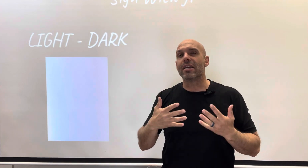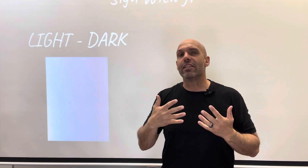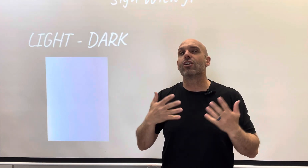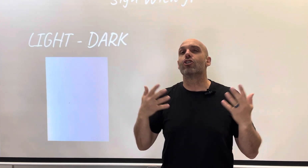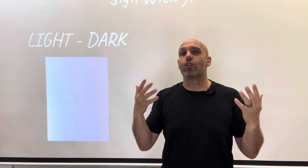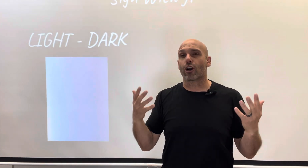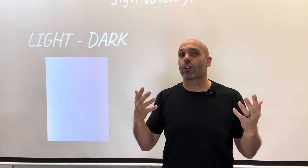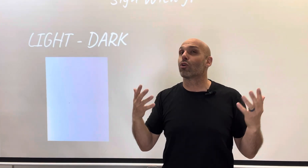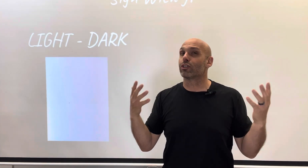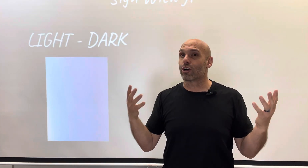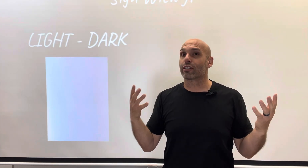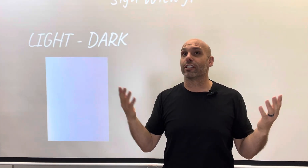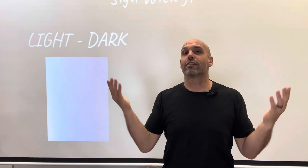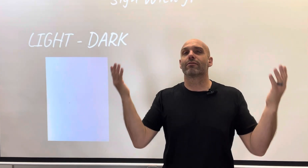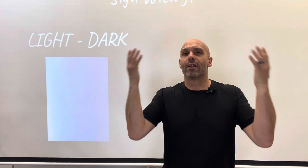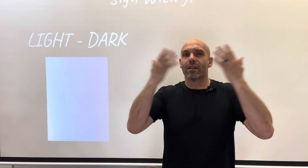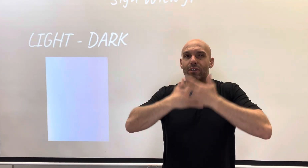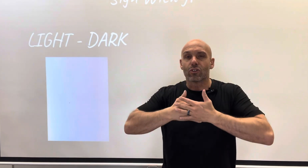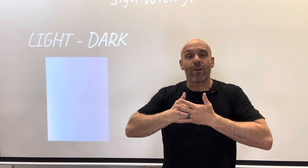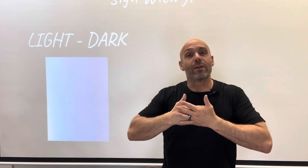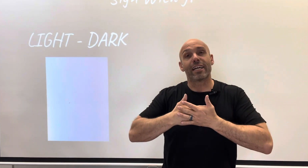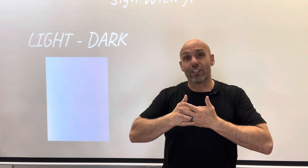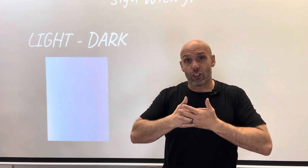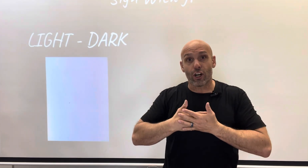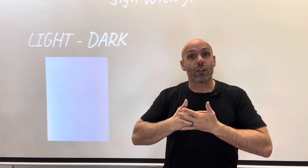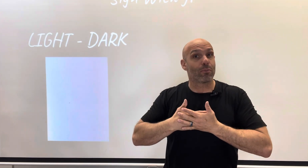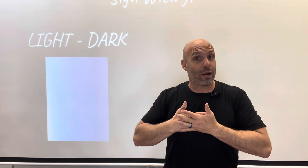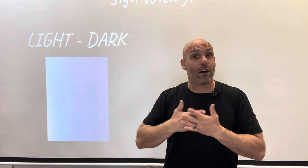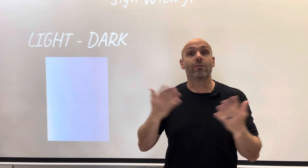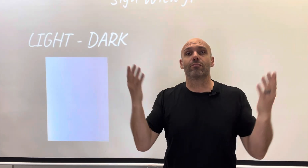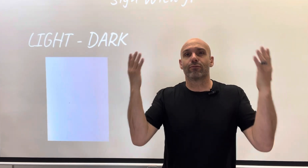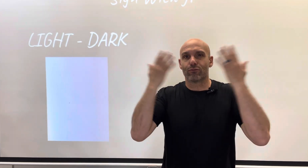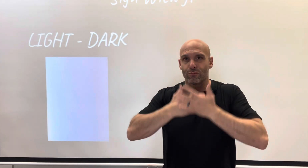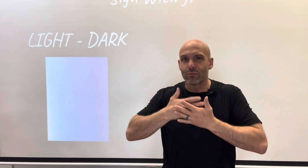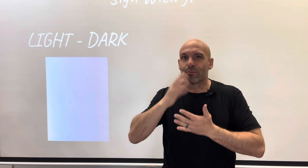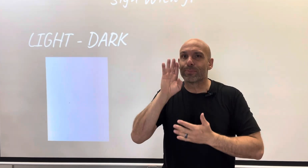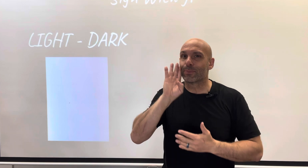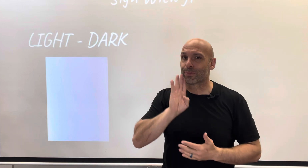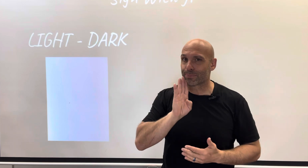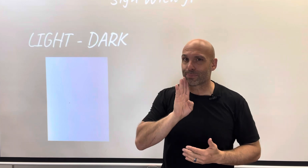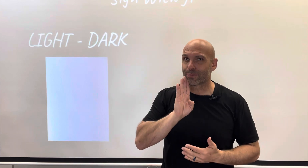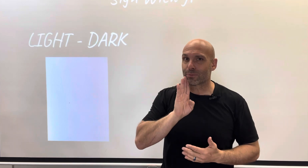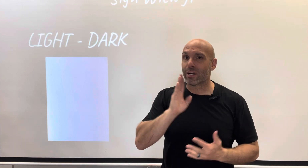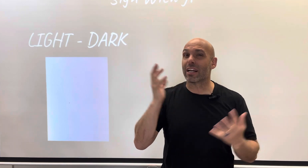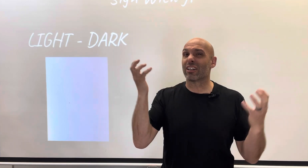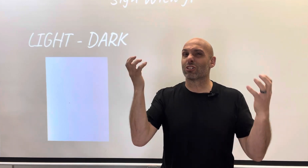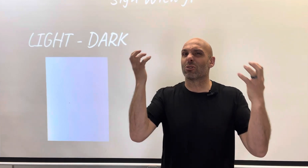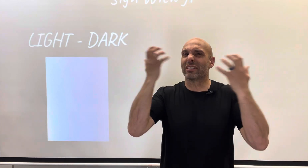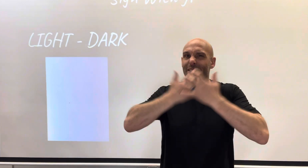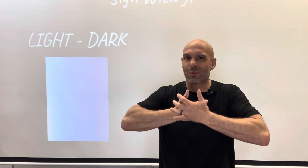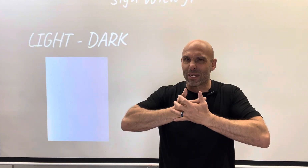means dark or darkness. So if I want to say dark brown, right, I can also do it this way.